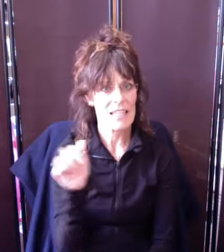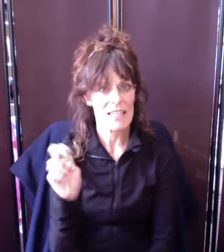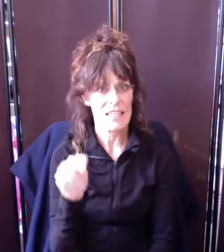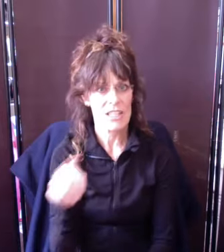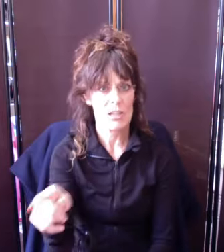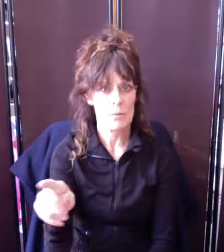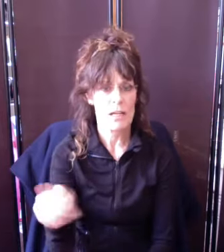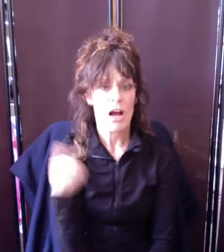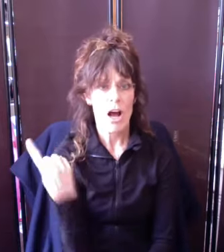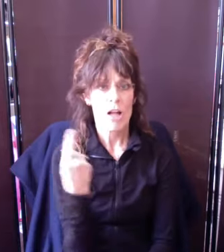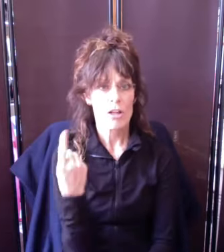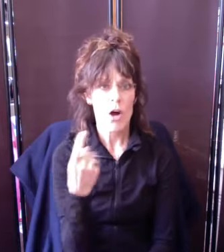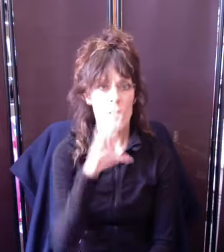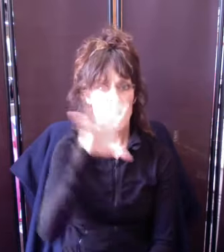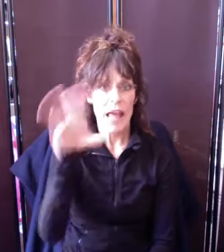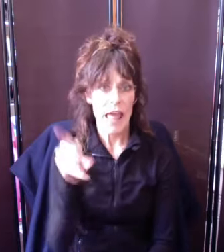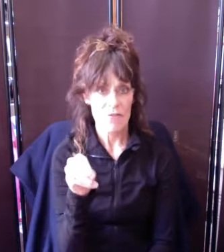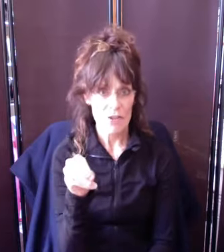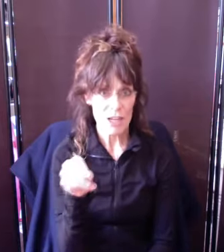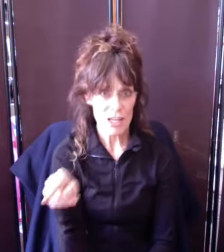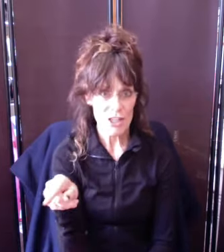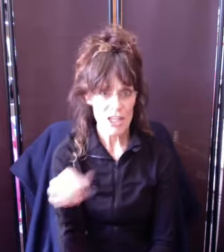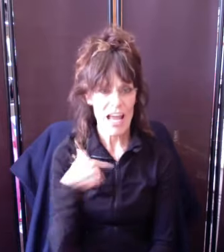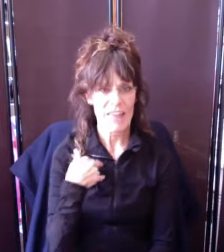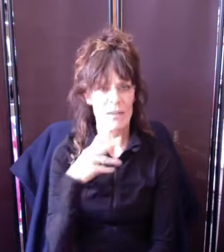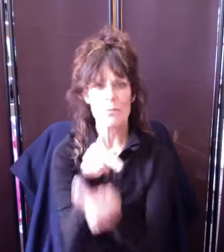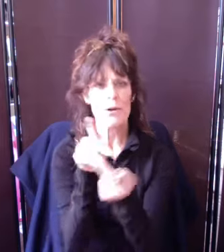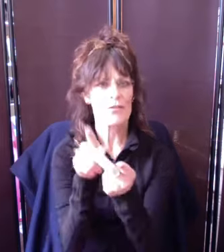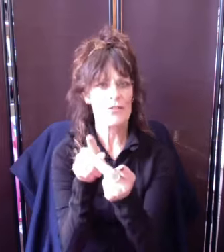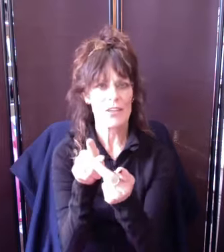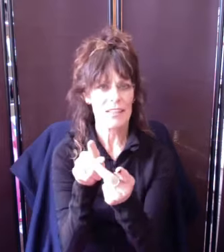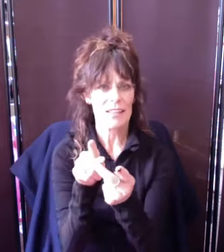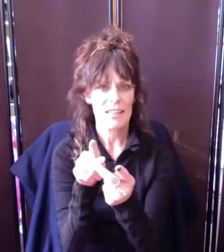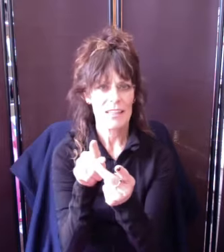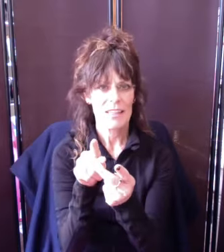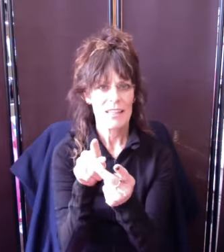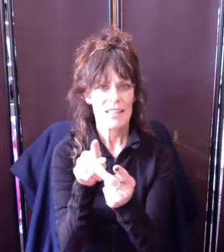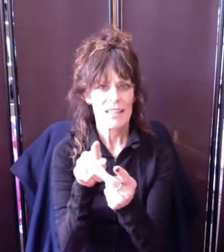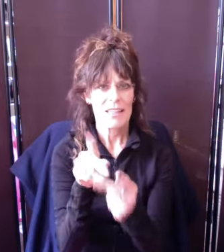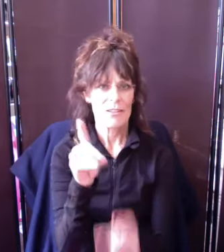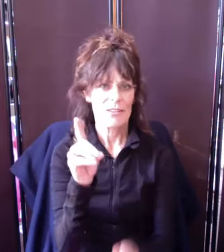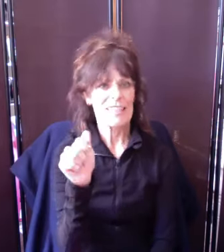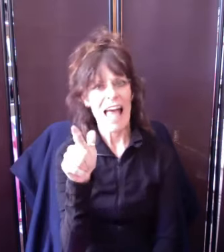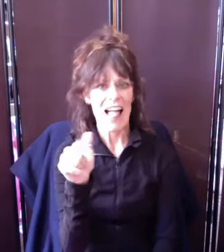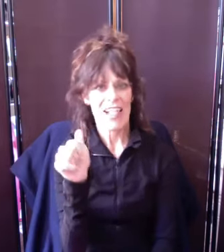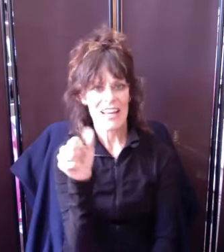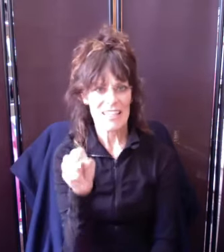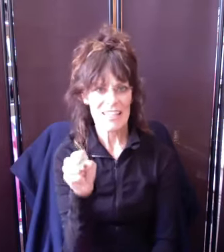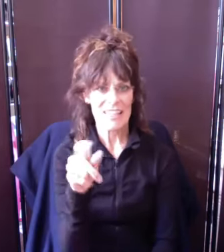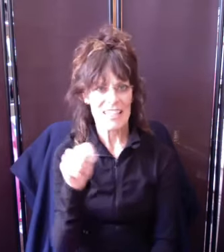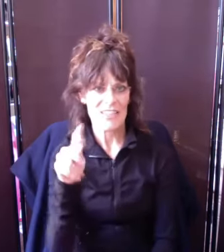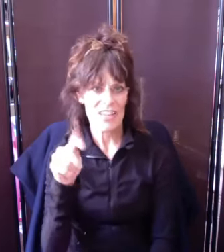She had the perfect, you know, Dallas, the TV show, like Texas hair, like, you know, a lot of